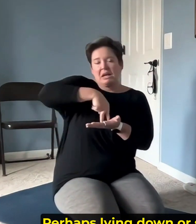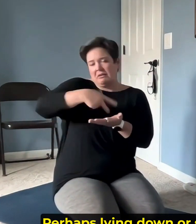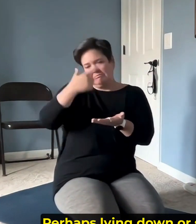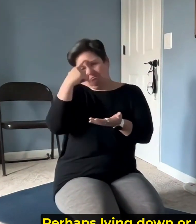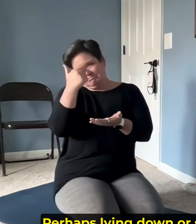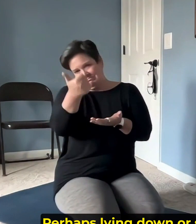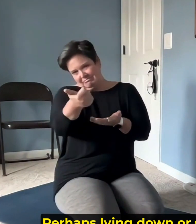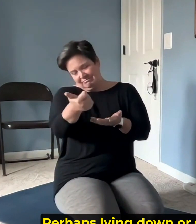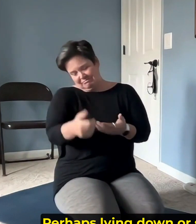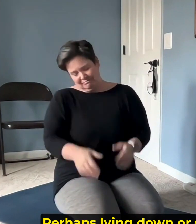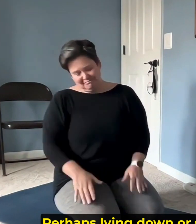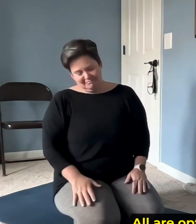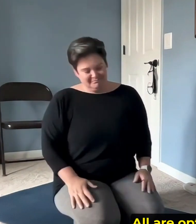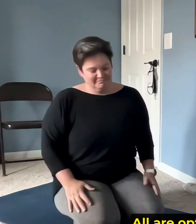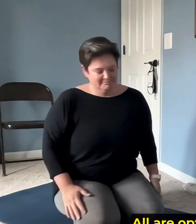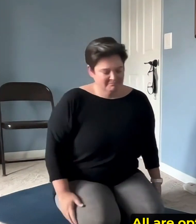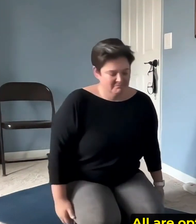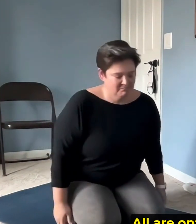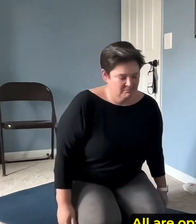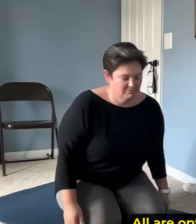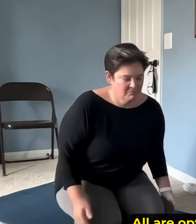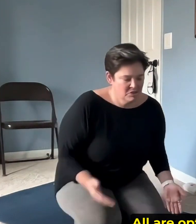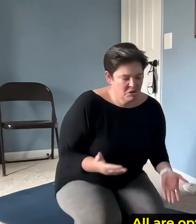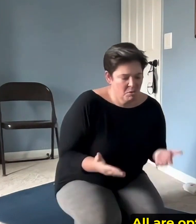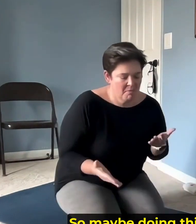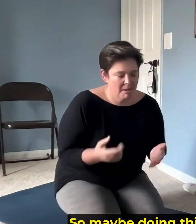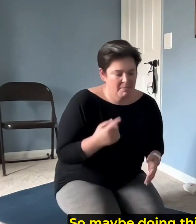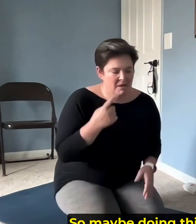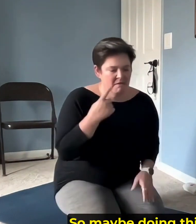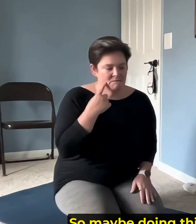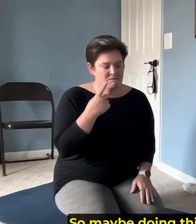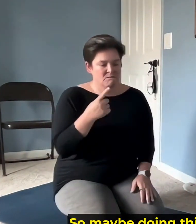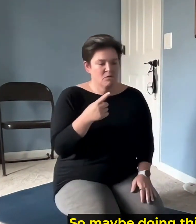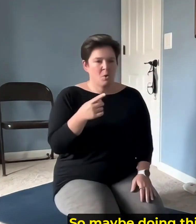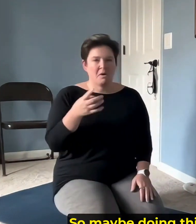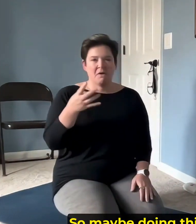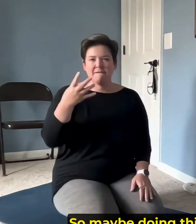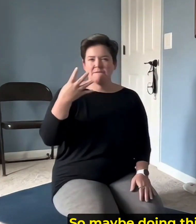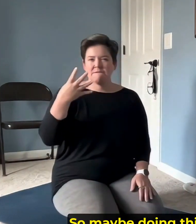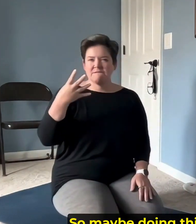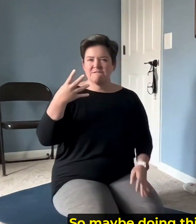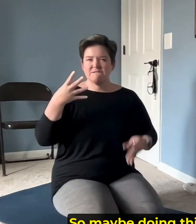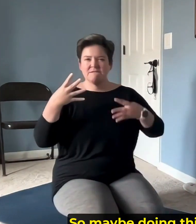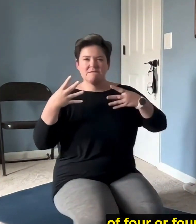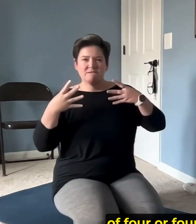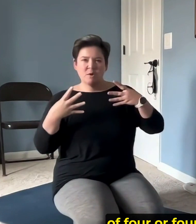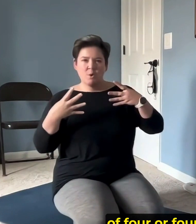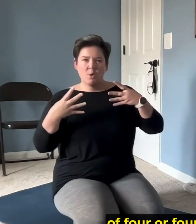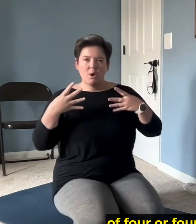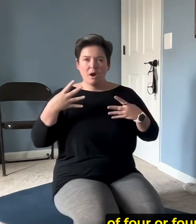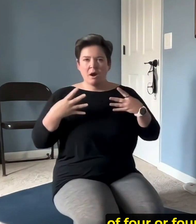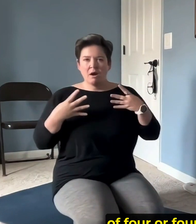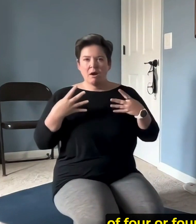or standing. All are options. So maybe doing this for the count of 4 or 4